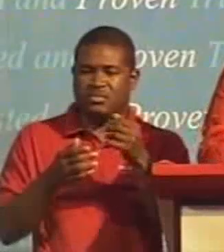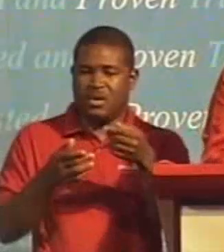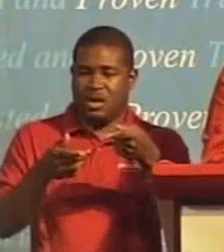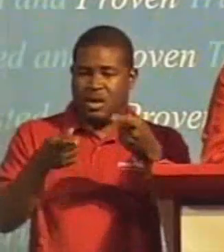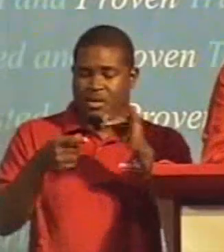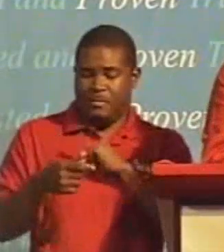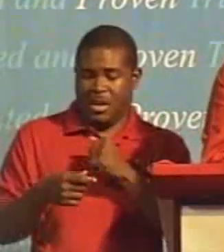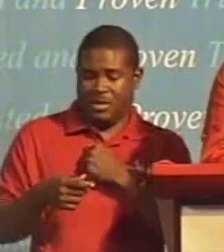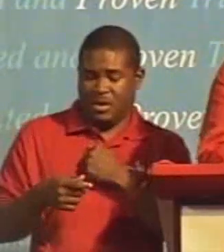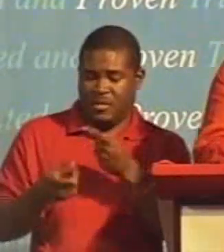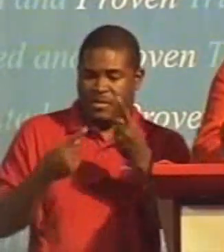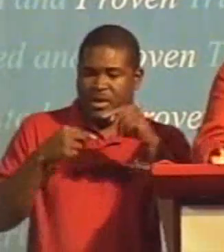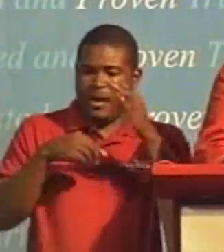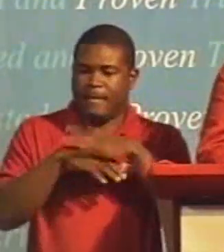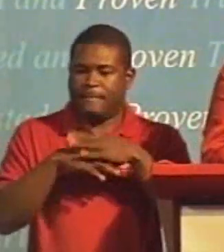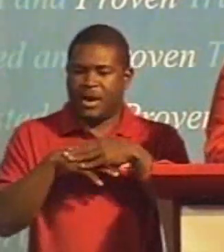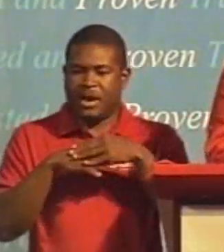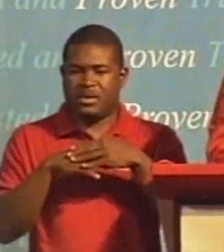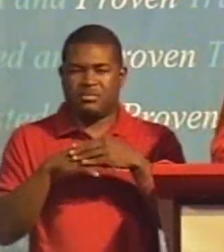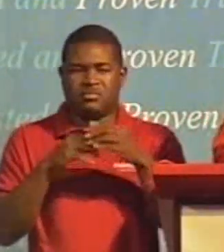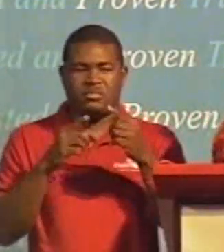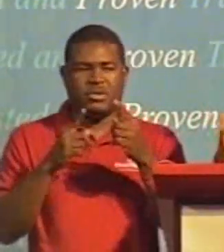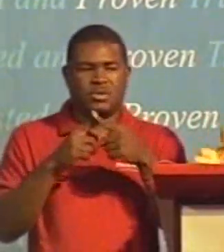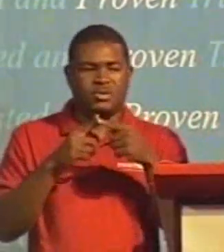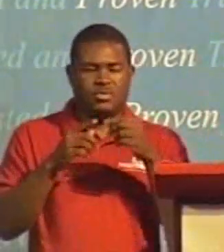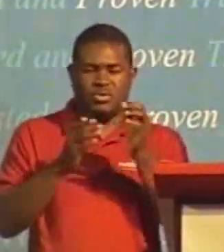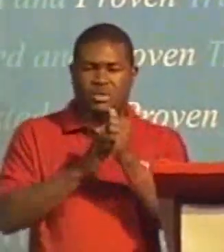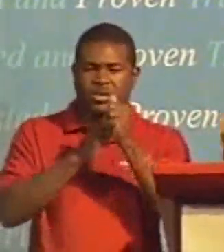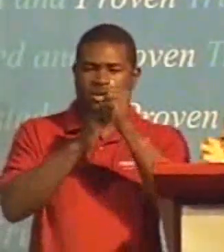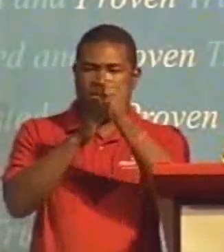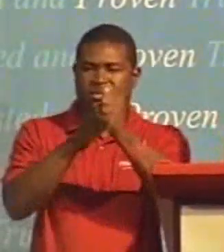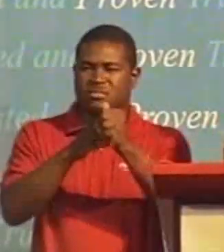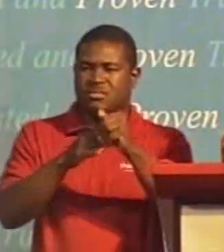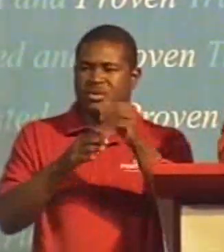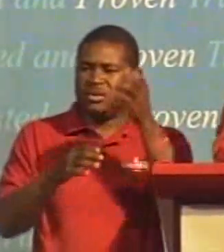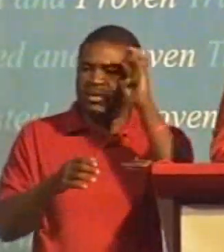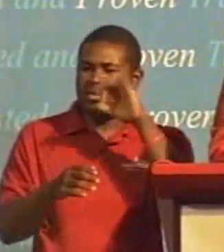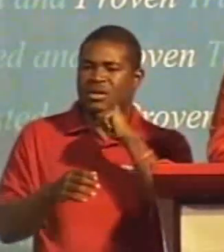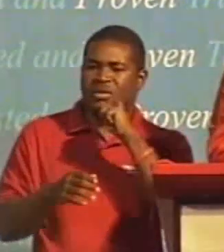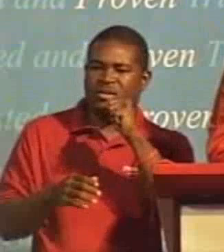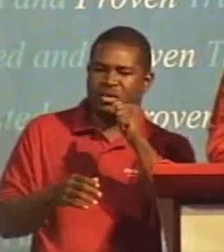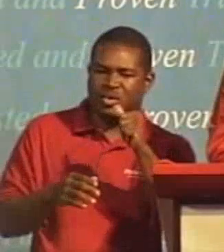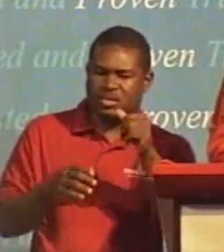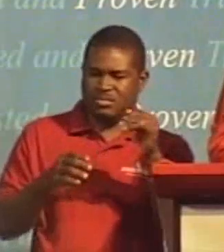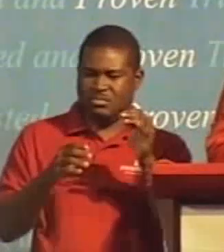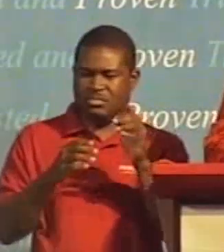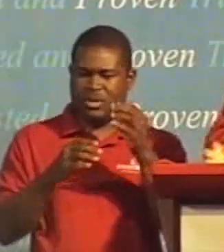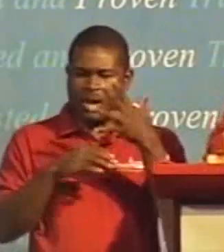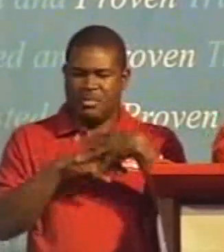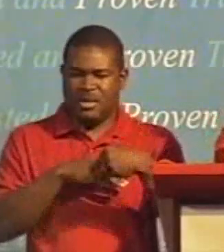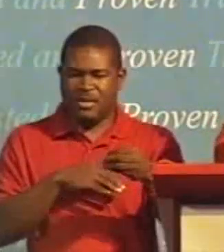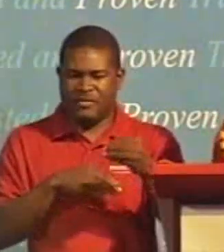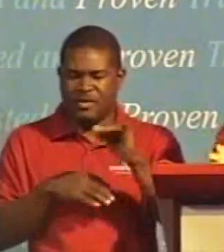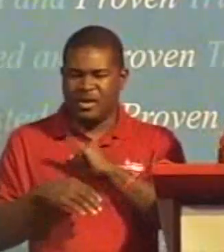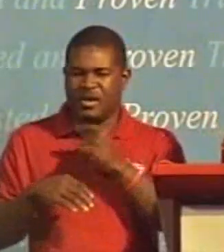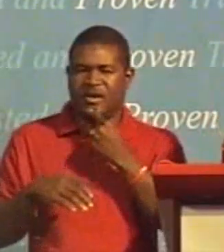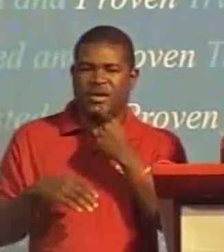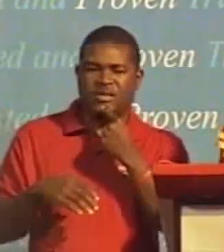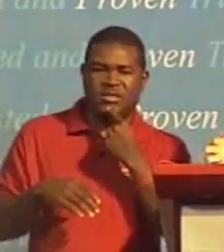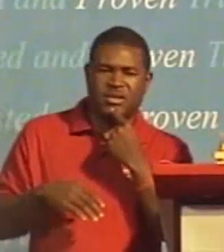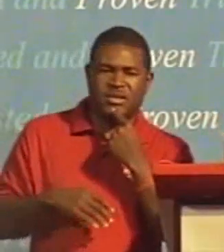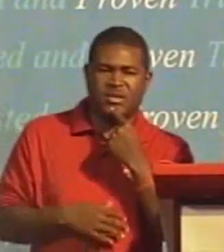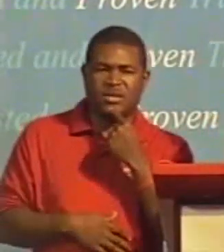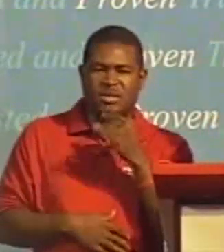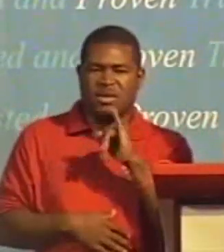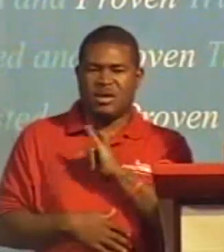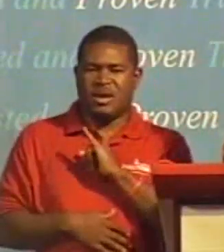2005. He came to my office that day and he camped out. He wouldn't leave. So I told him, I said, Chippy, I know you're making